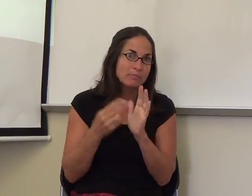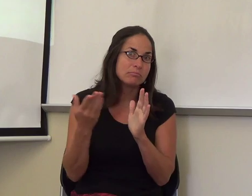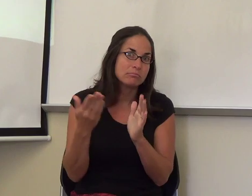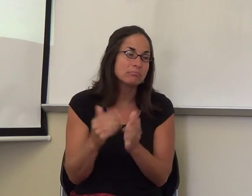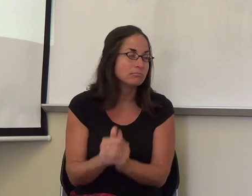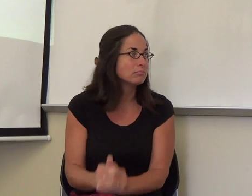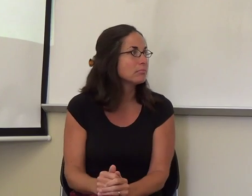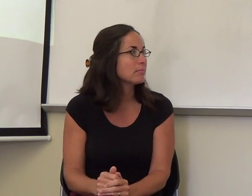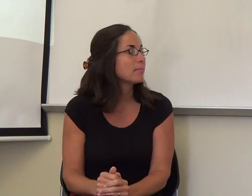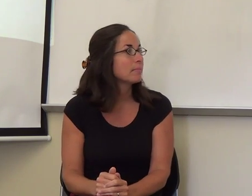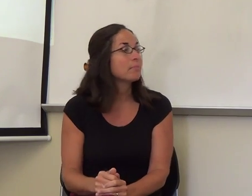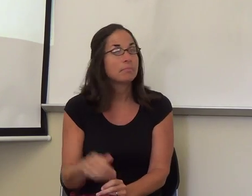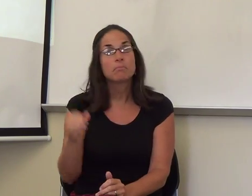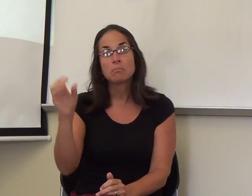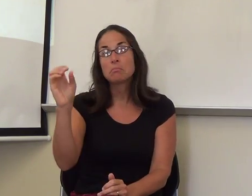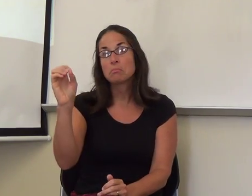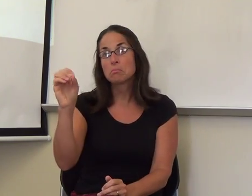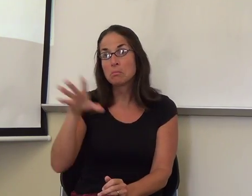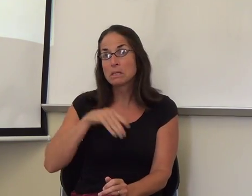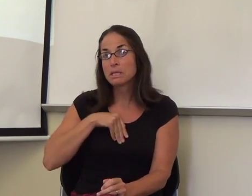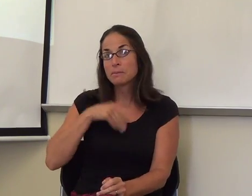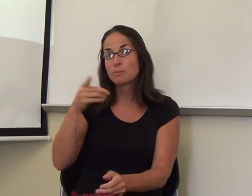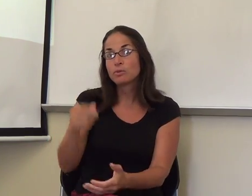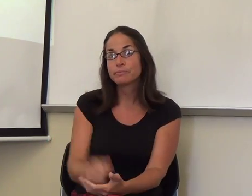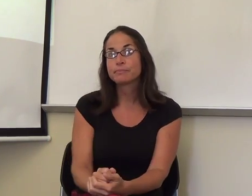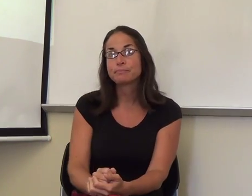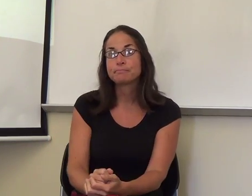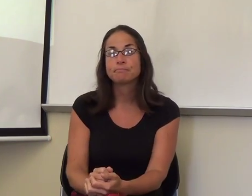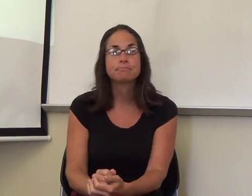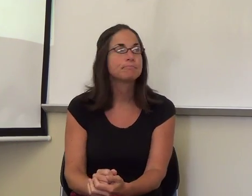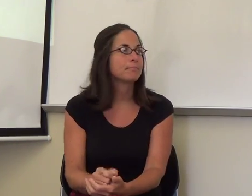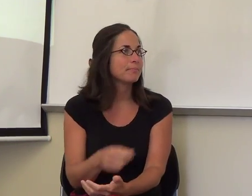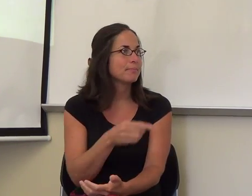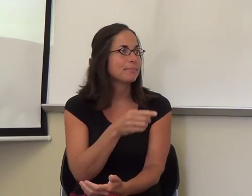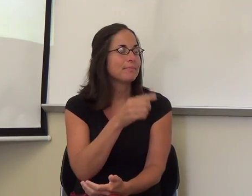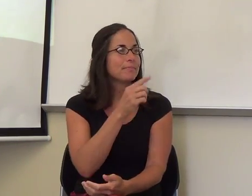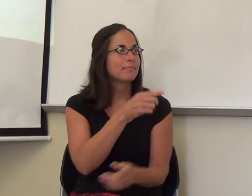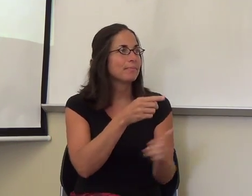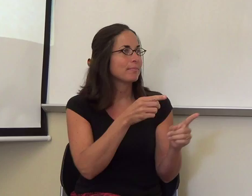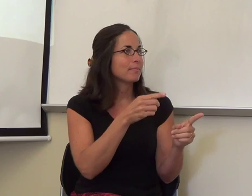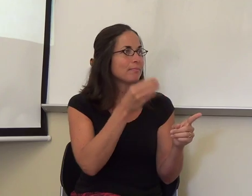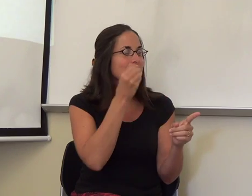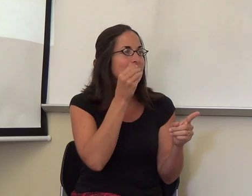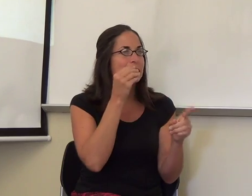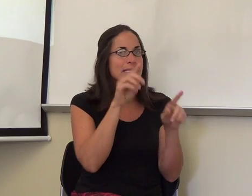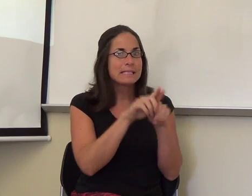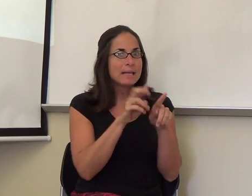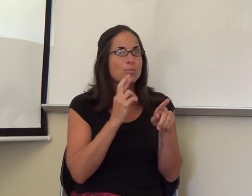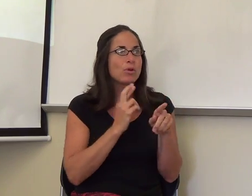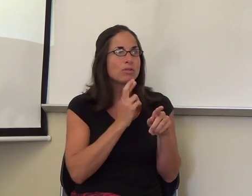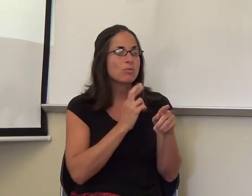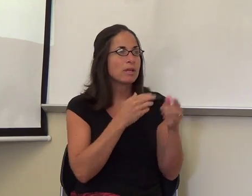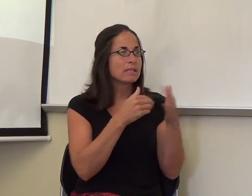yeah, there's a window in the front or the As back. long as it's complete, okay. They eat at the same restaurant, although they come from different towns, or they come from different